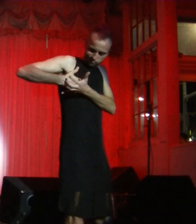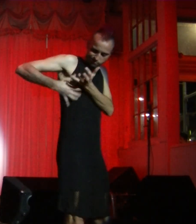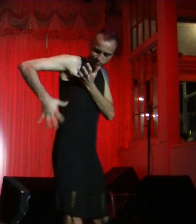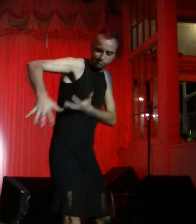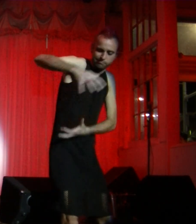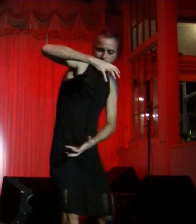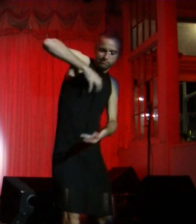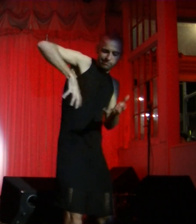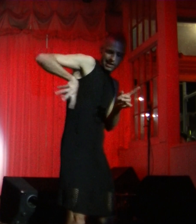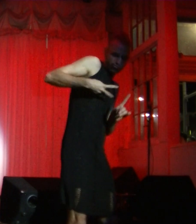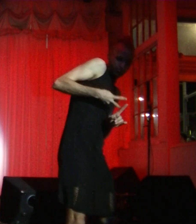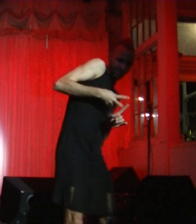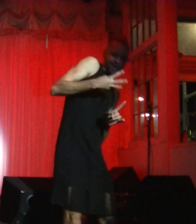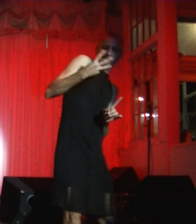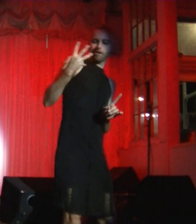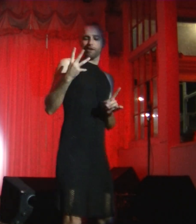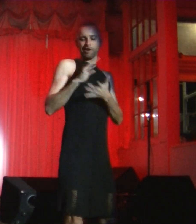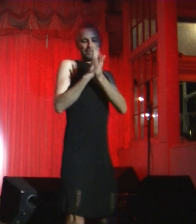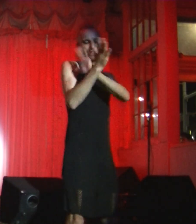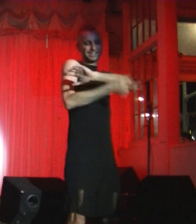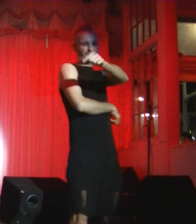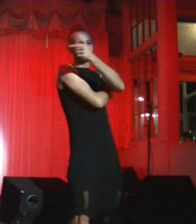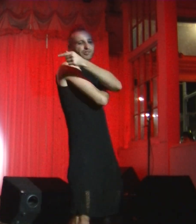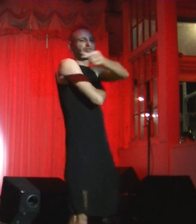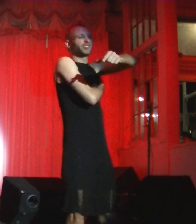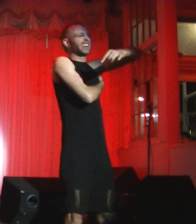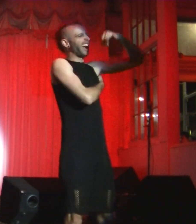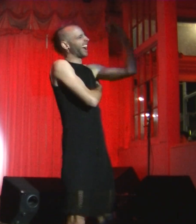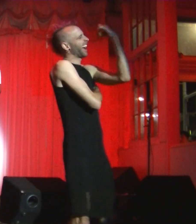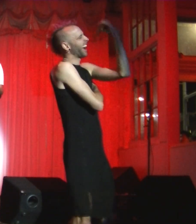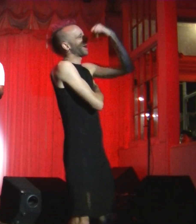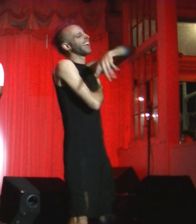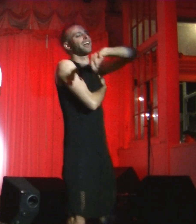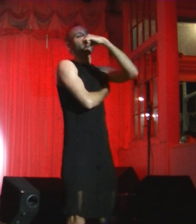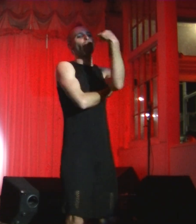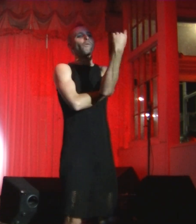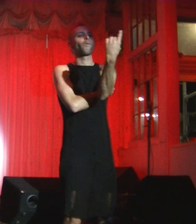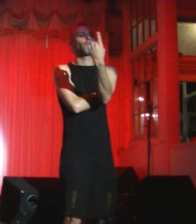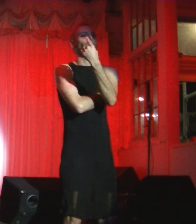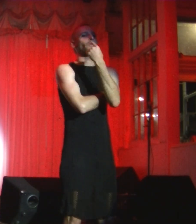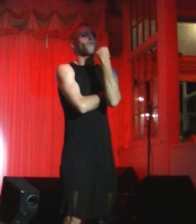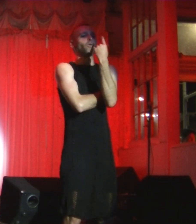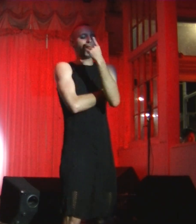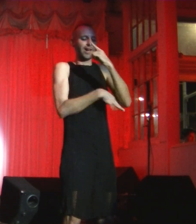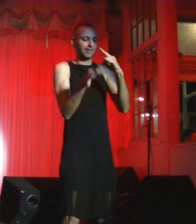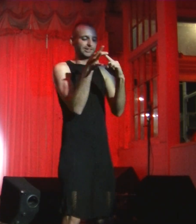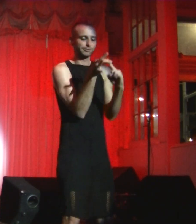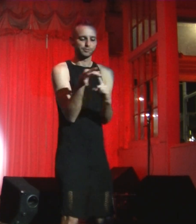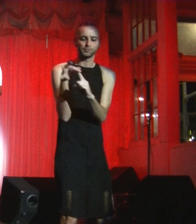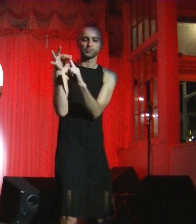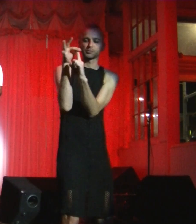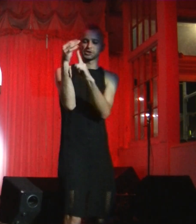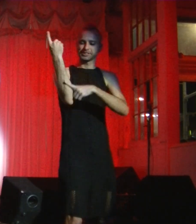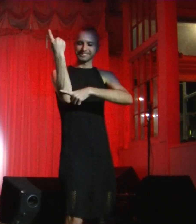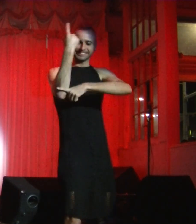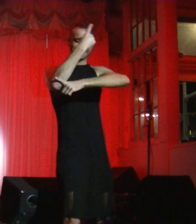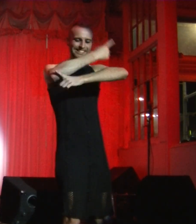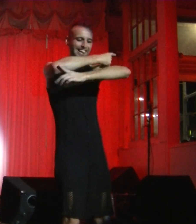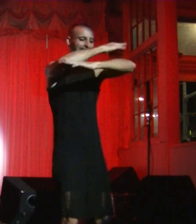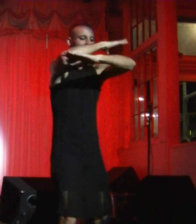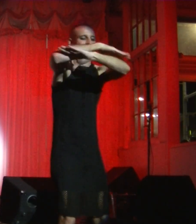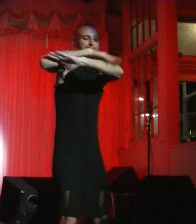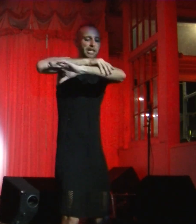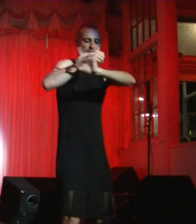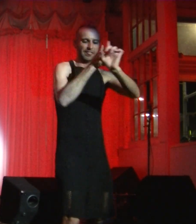rainbow strap to green at all times, especially on days when the table holds